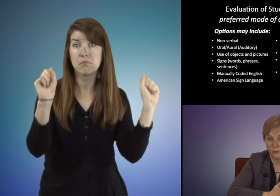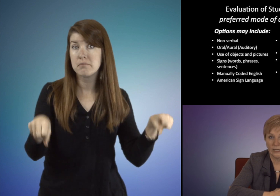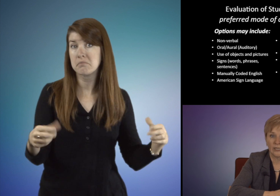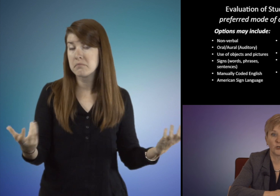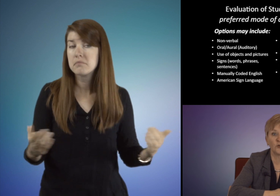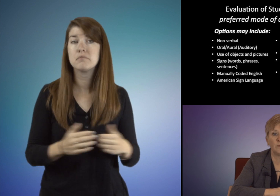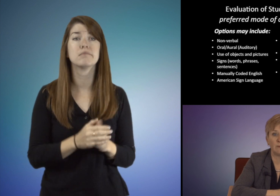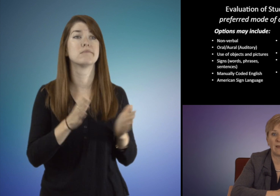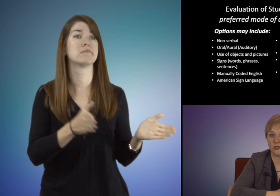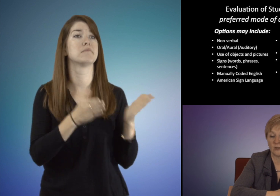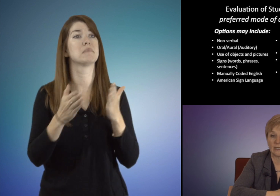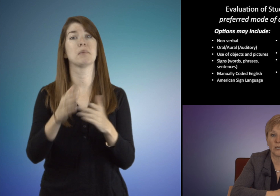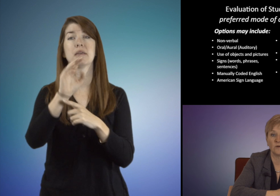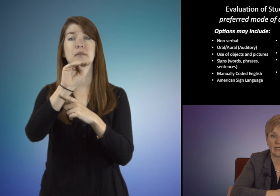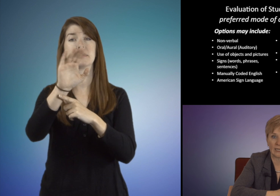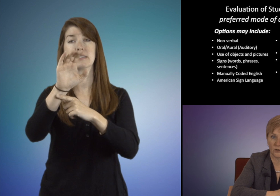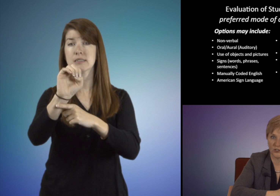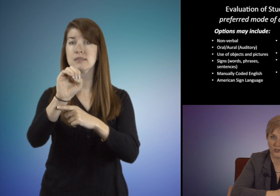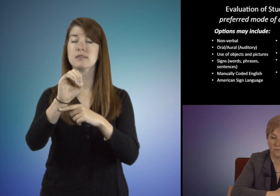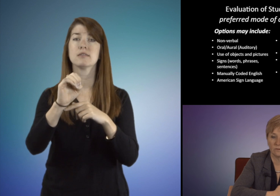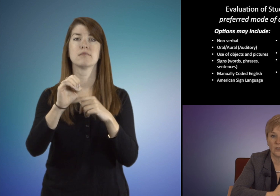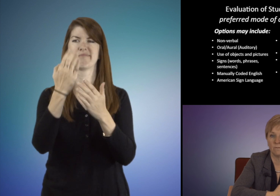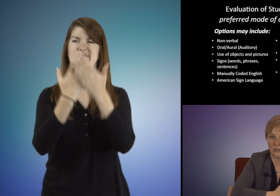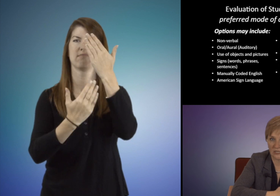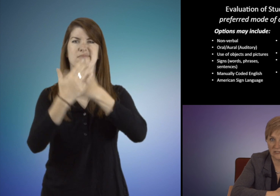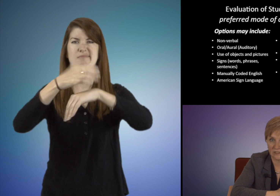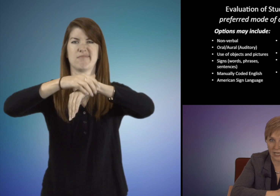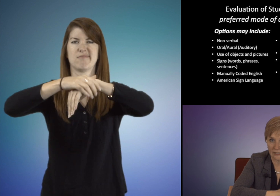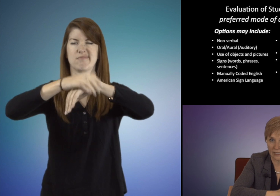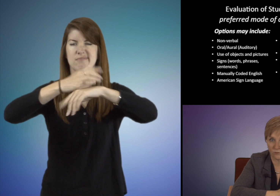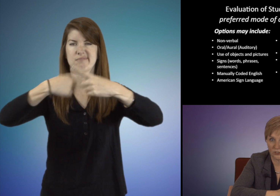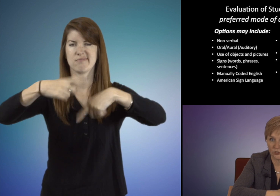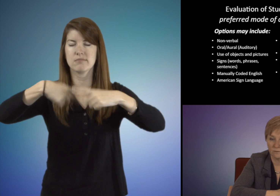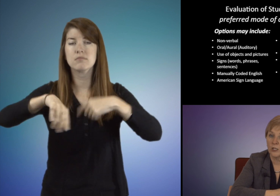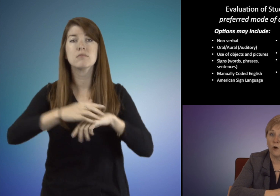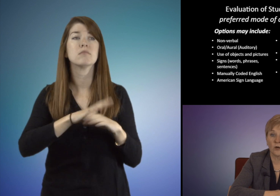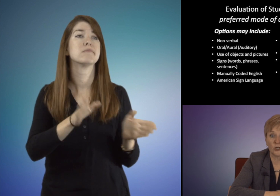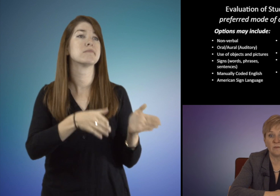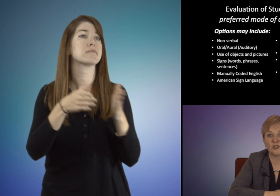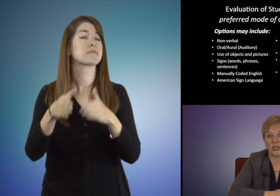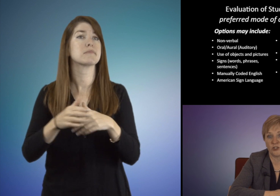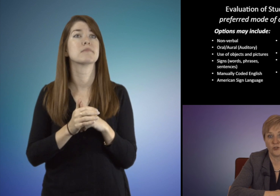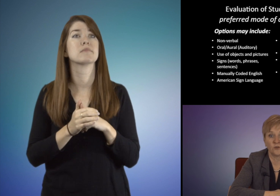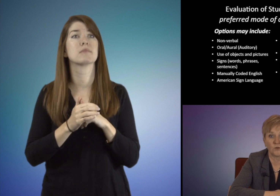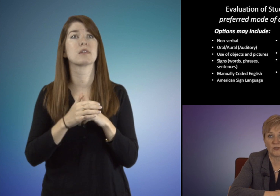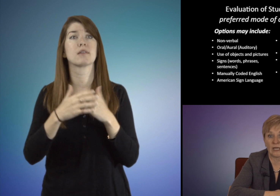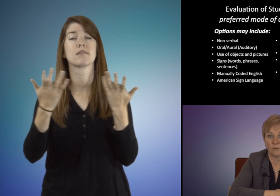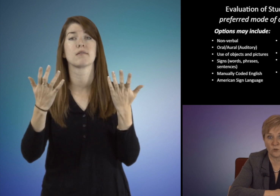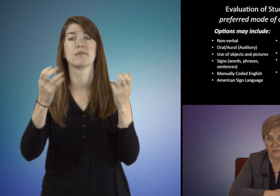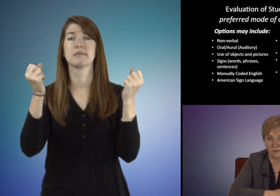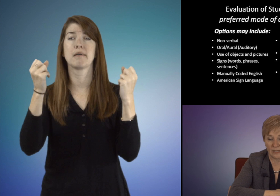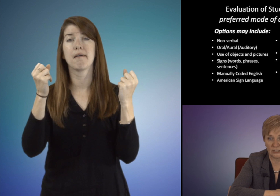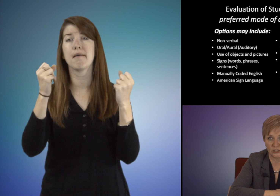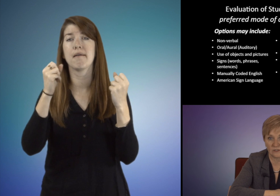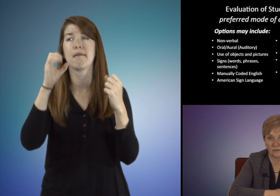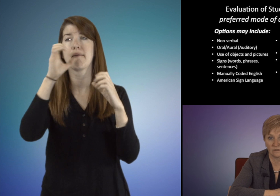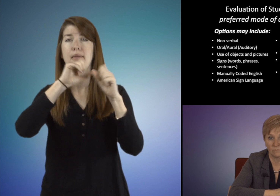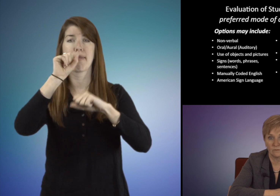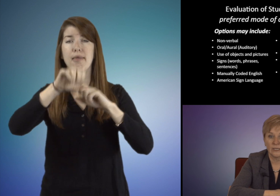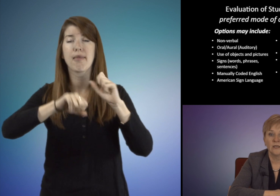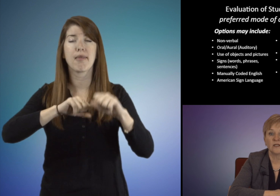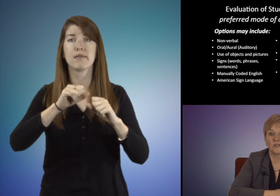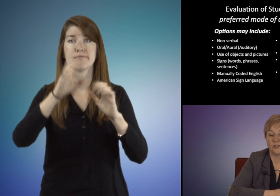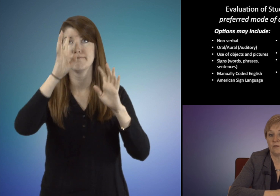sentences. It could be manually coded English, American Sign Language, or it could be gestures or sign